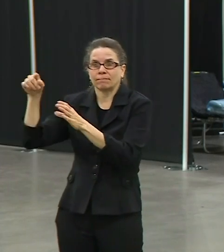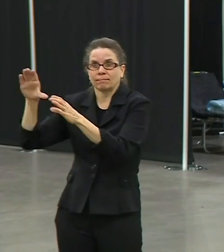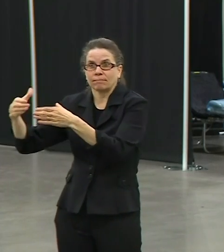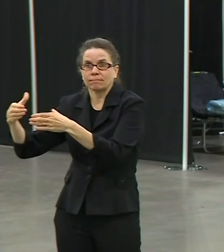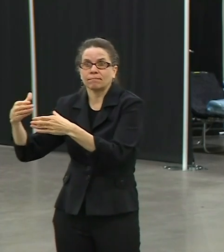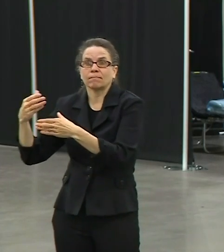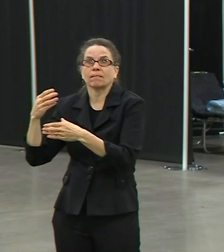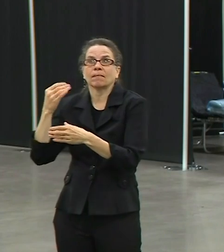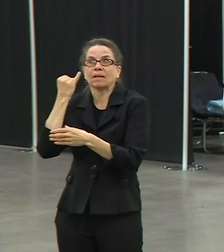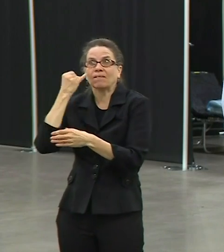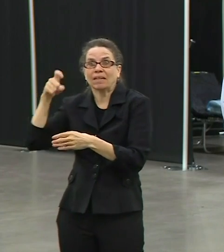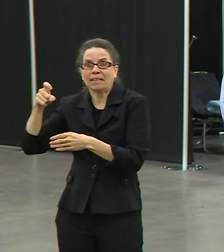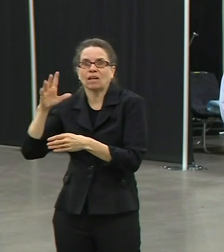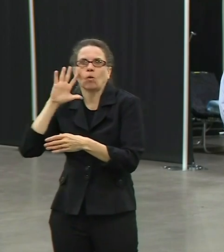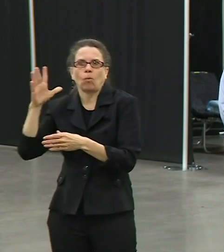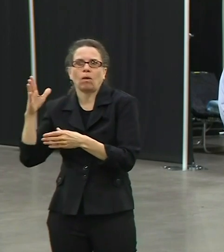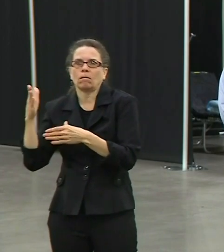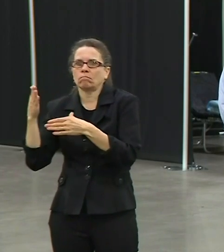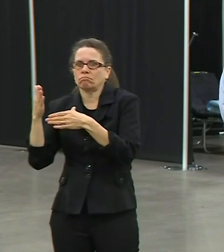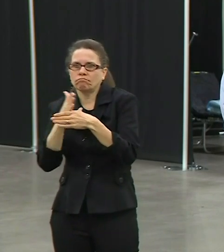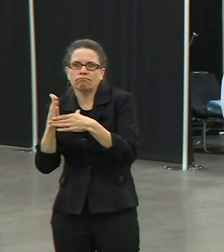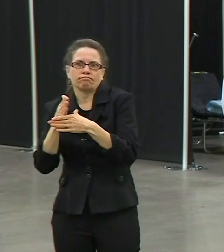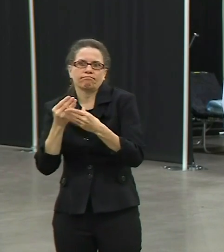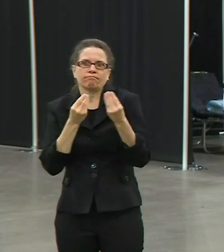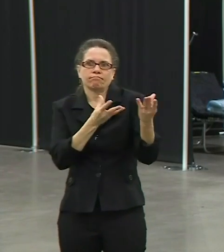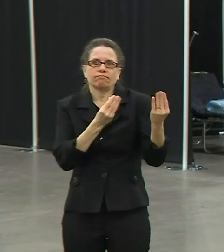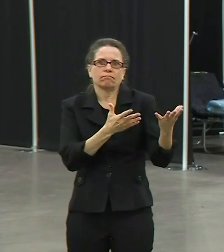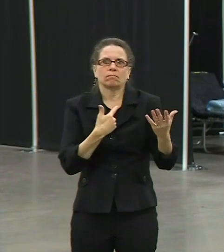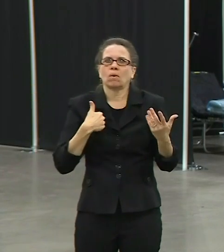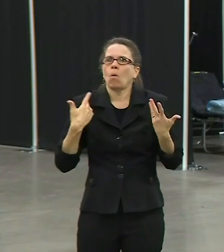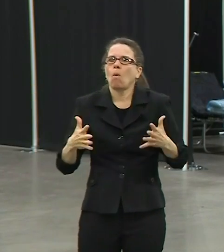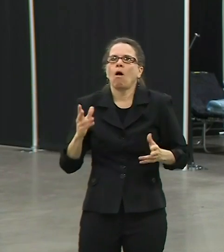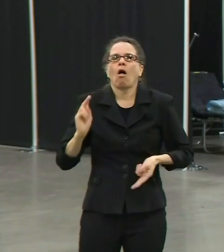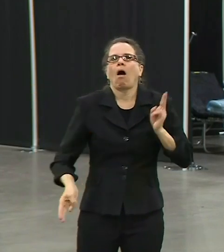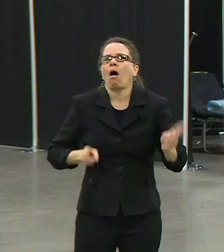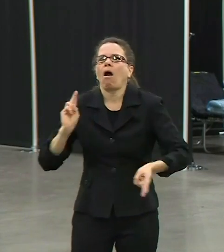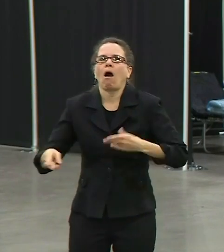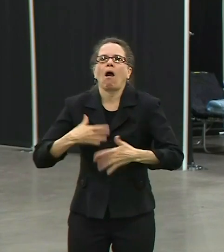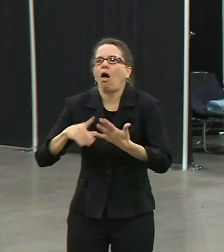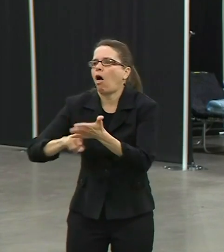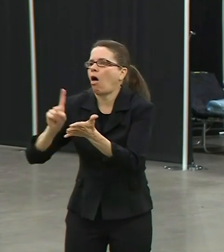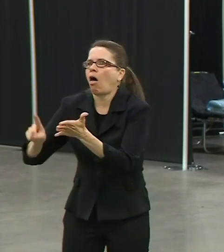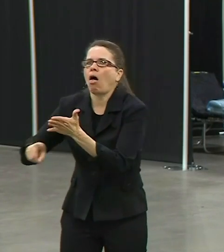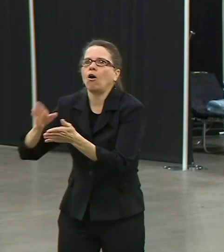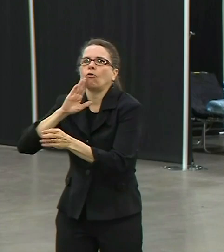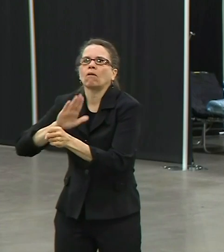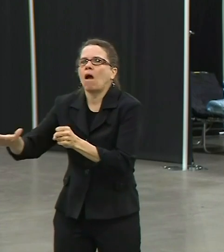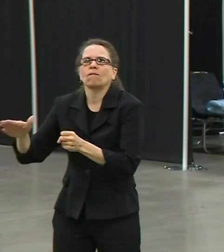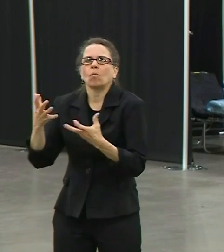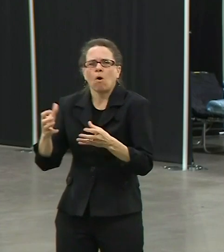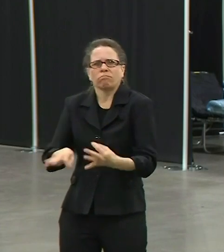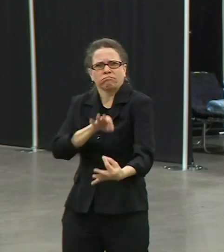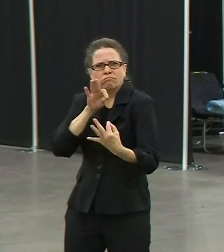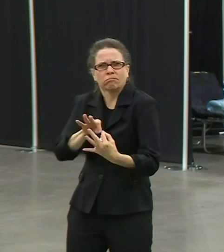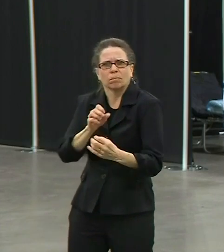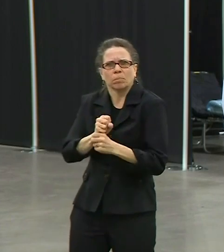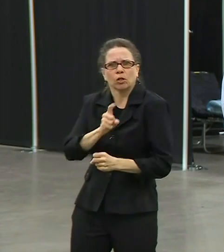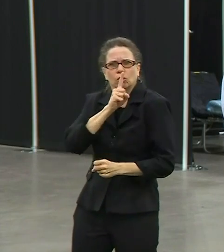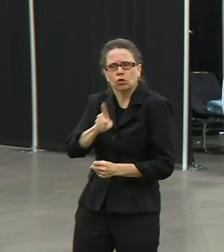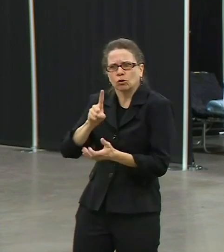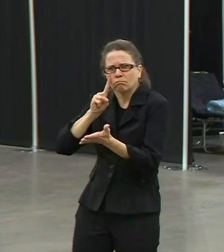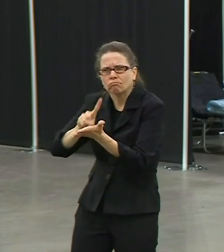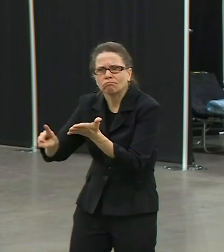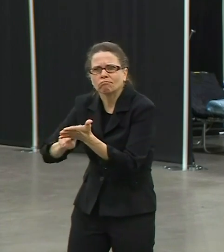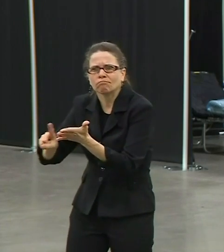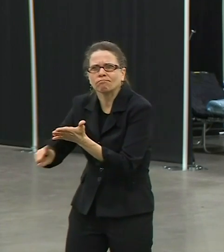families would see the findings. I don't want him to rush this. I want him to get it right. And I think I speak for every single family